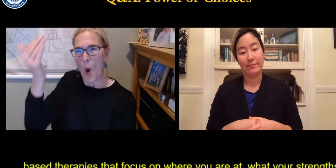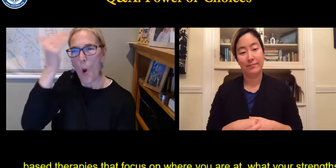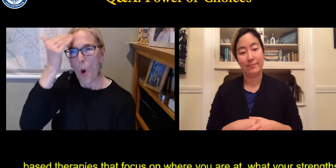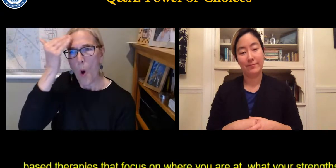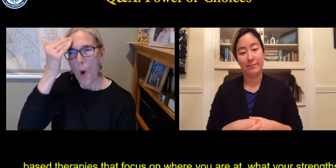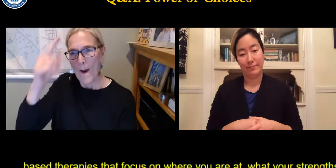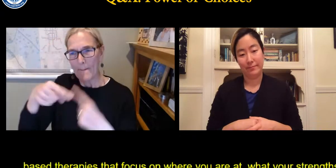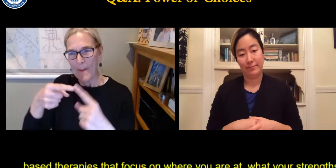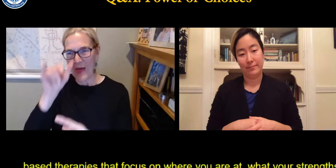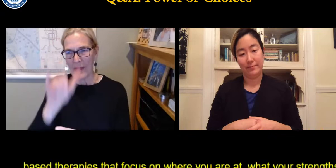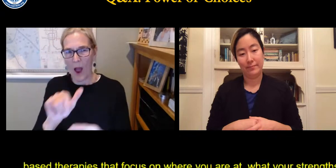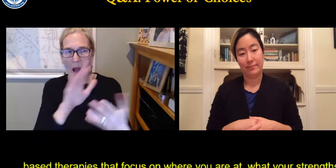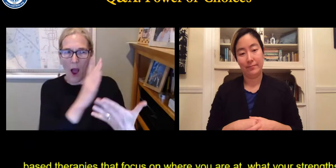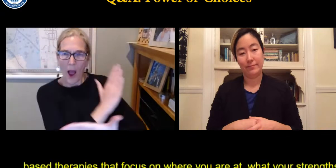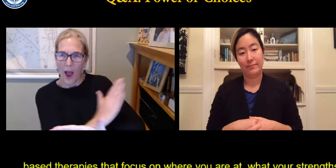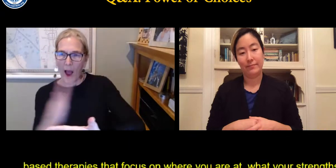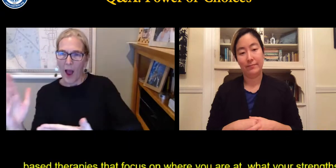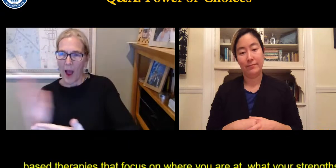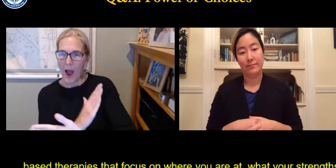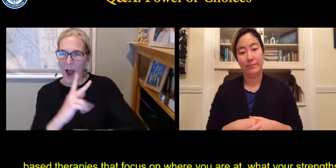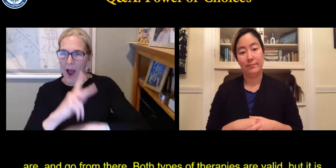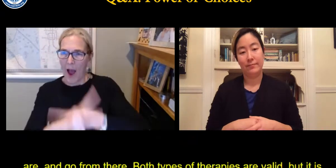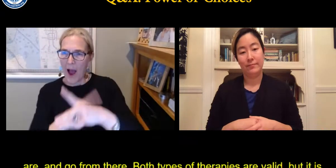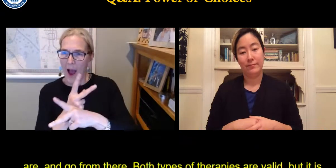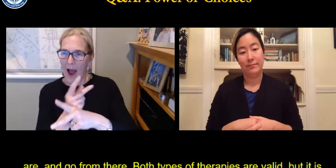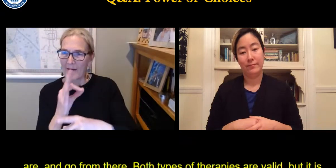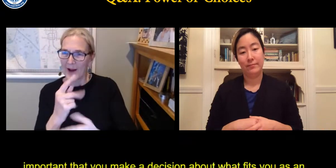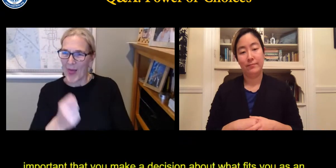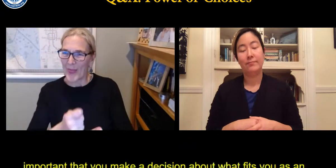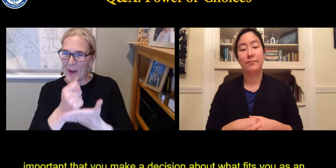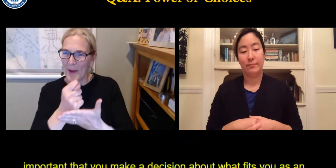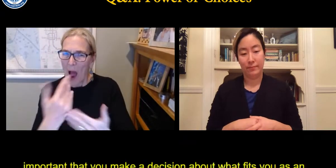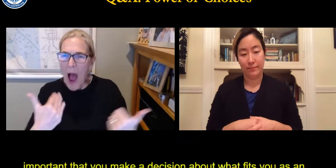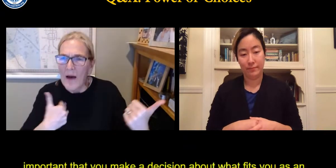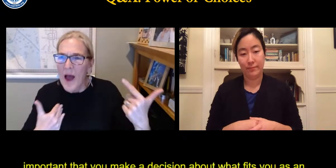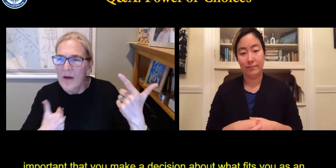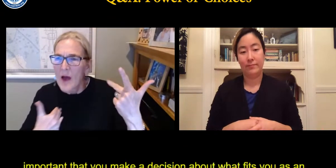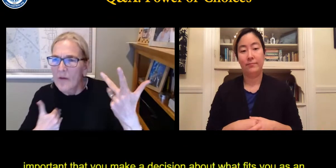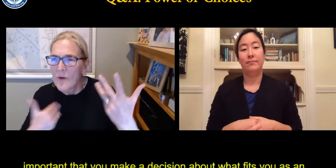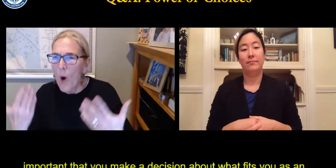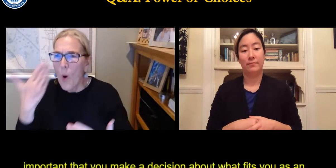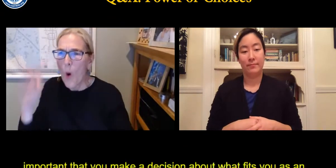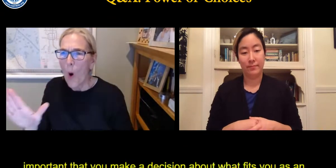all. It's not cookie cutter. We're not all the same. We are individuals and unique.